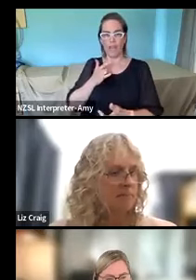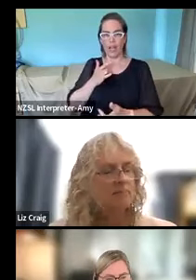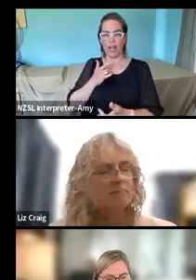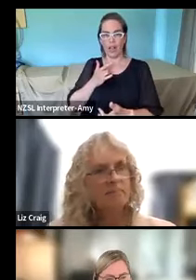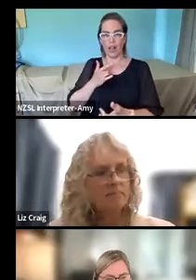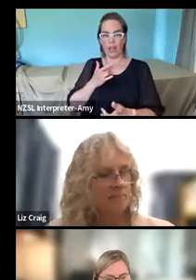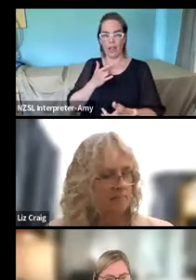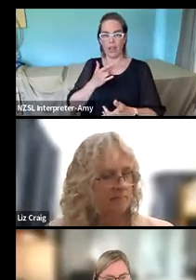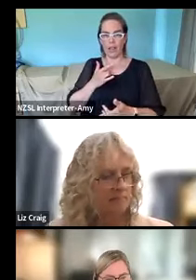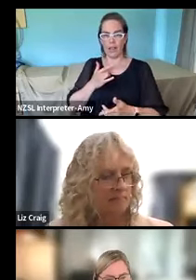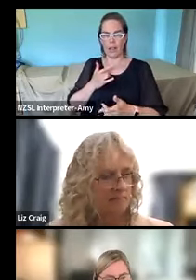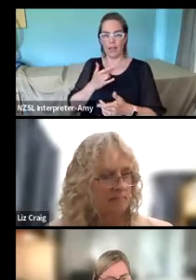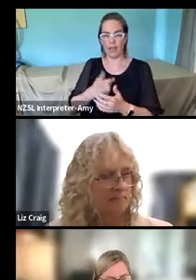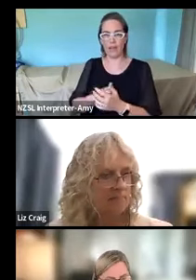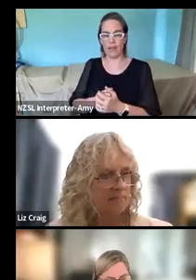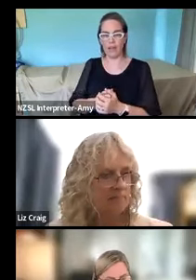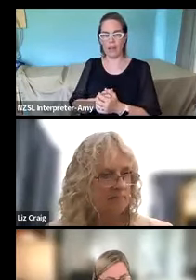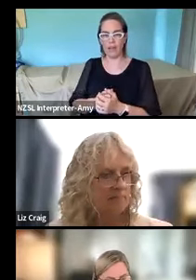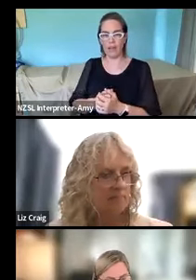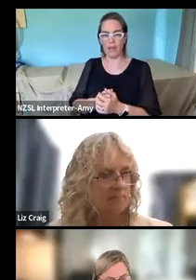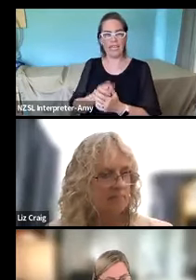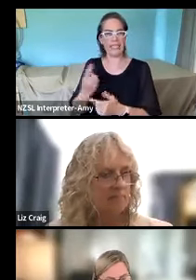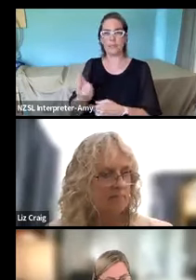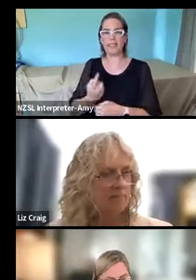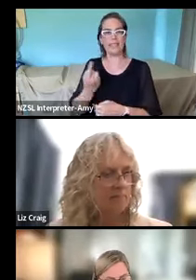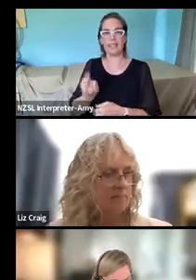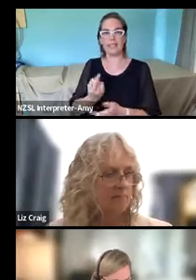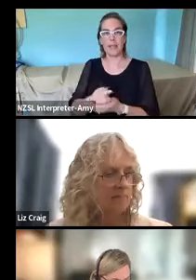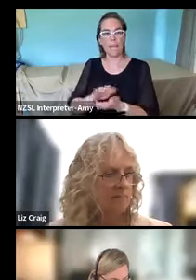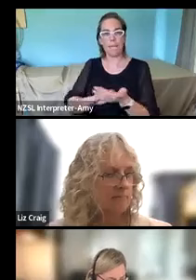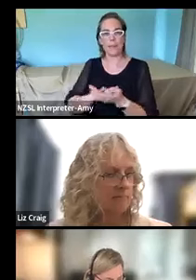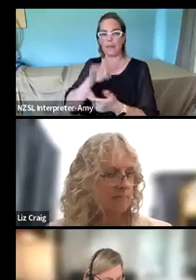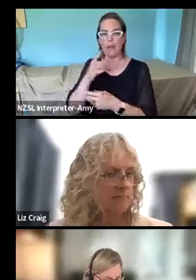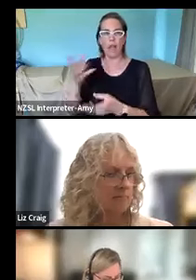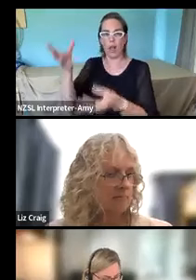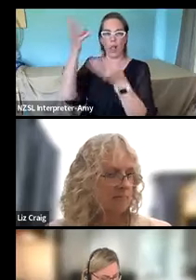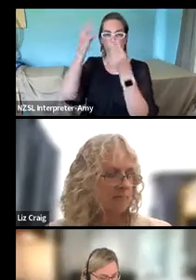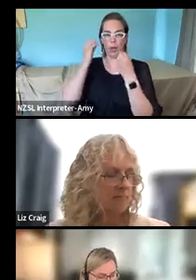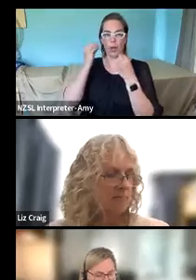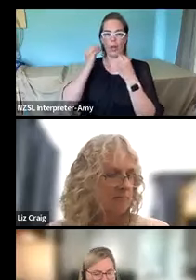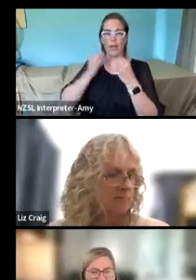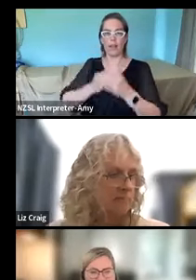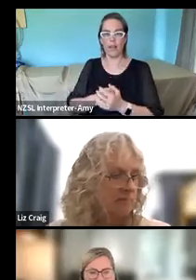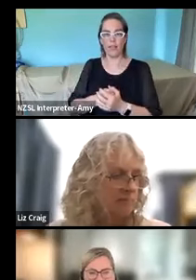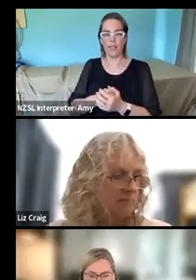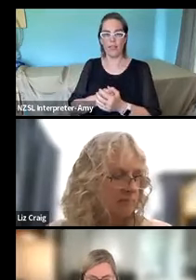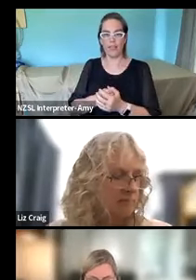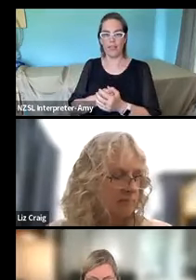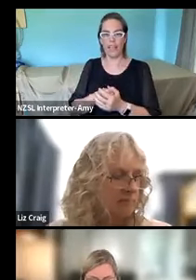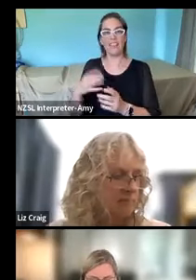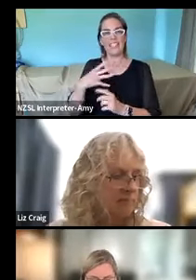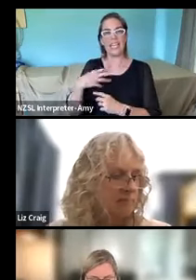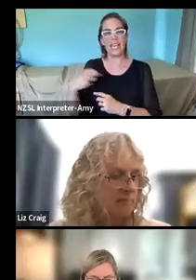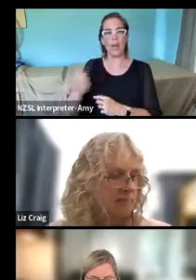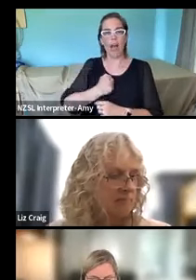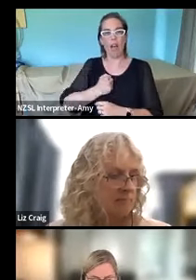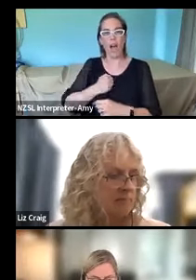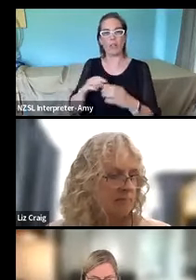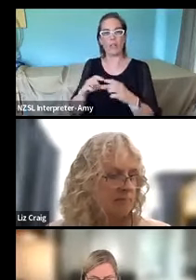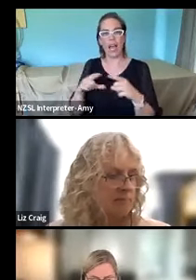it's just makes us feel like that we can't learn. They won't let us learn how to have our own food cards